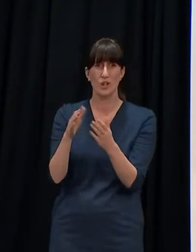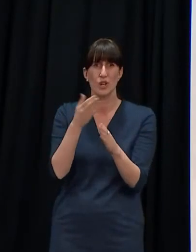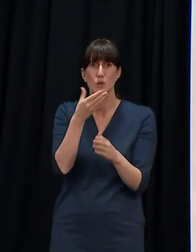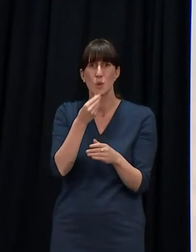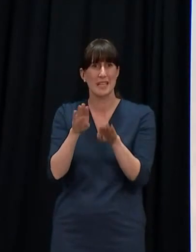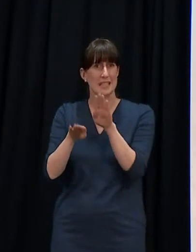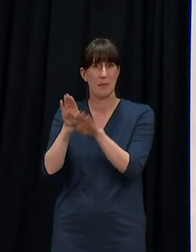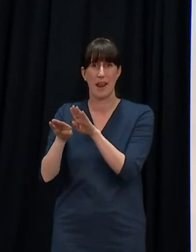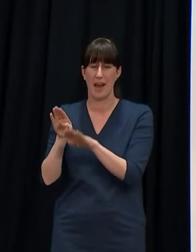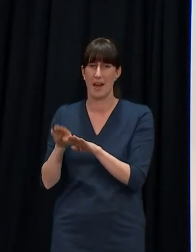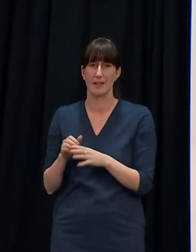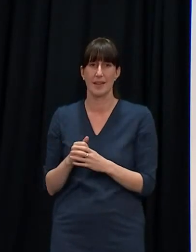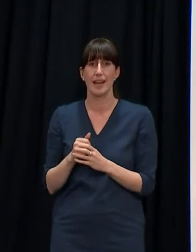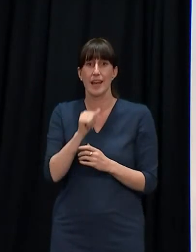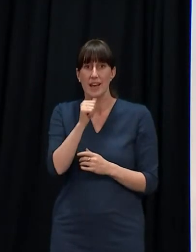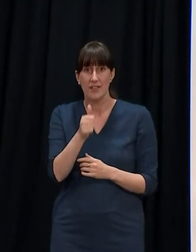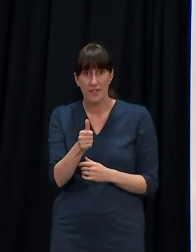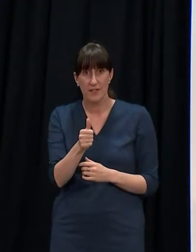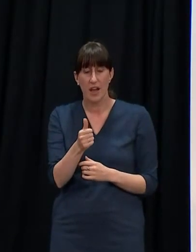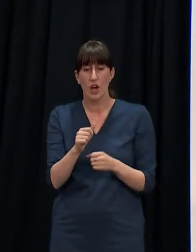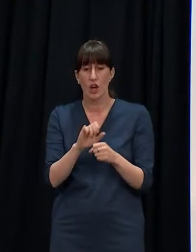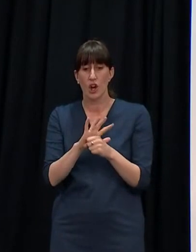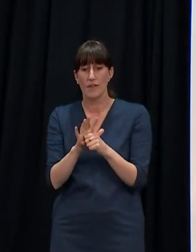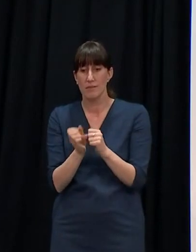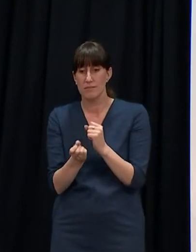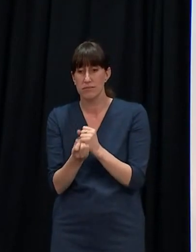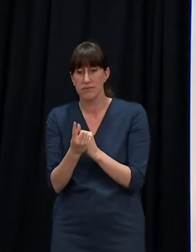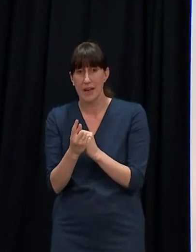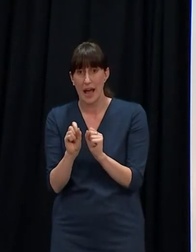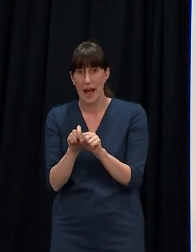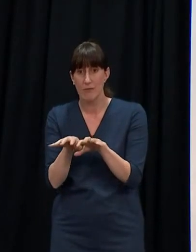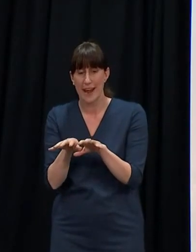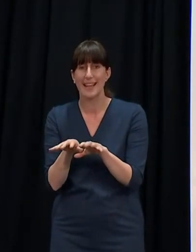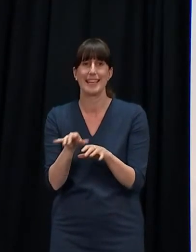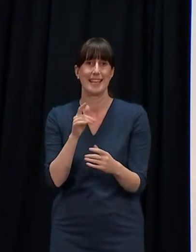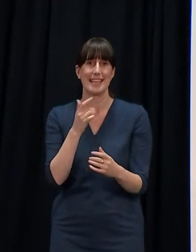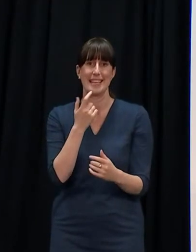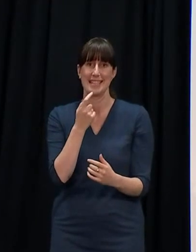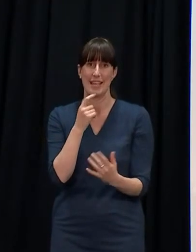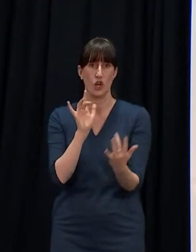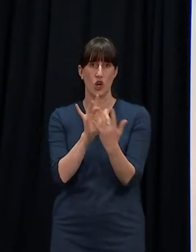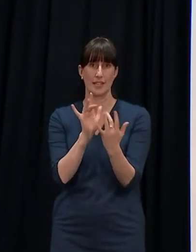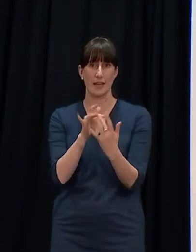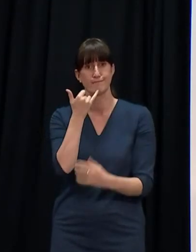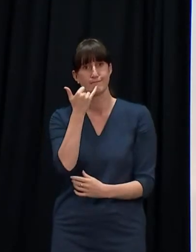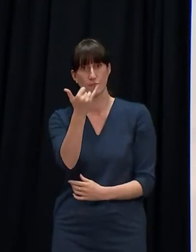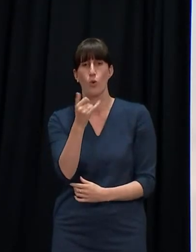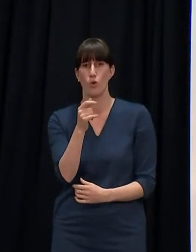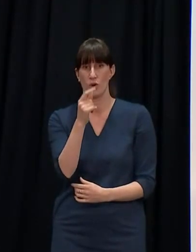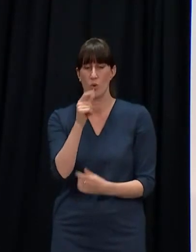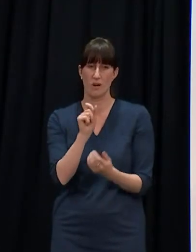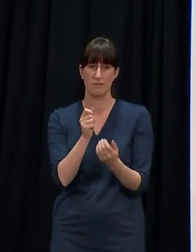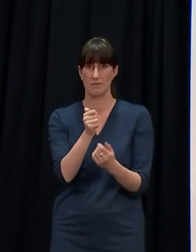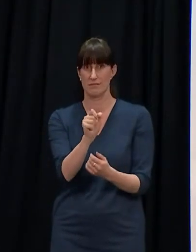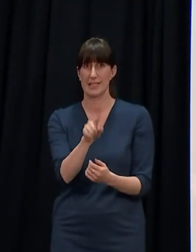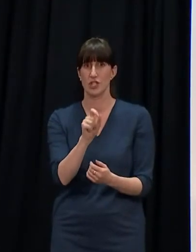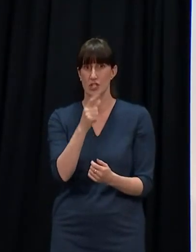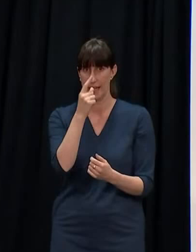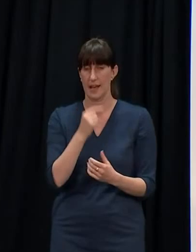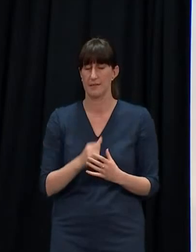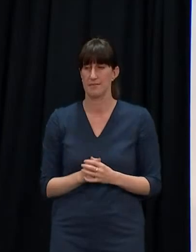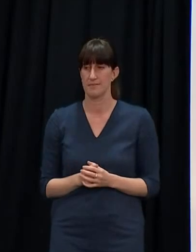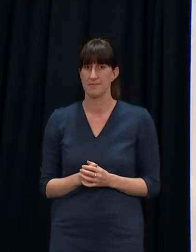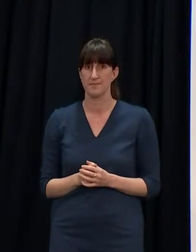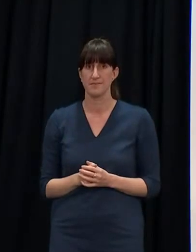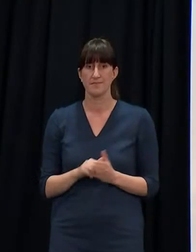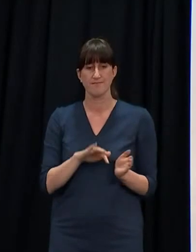contact you. Turning to our managed isolation facilities, I want to again give a really big shout out to the dedicated team of workers